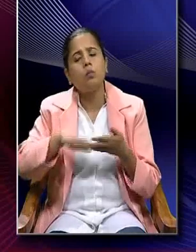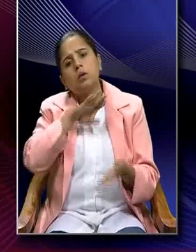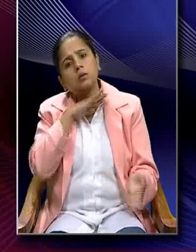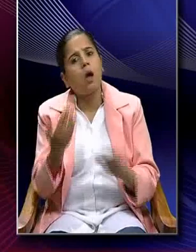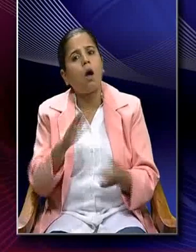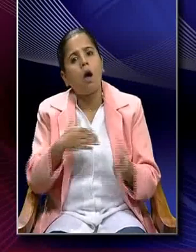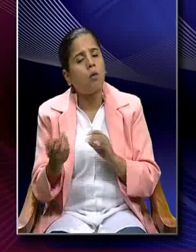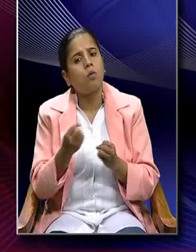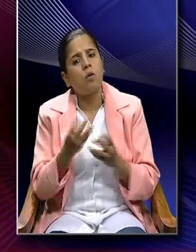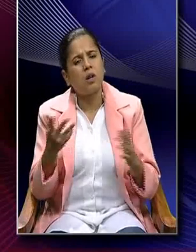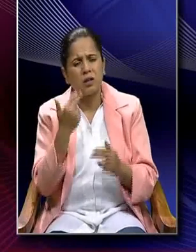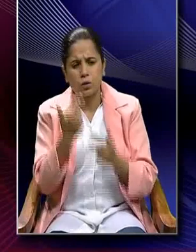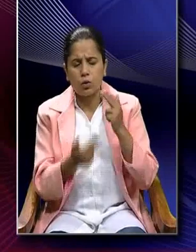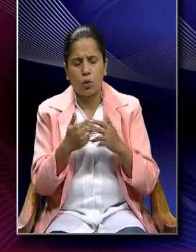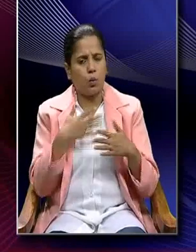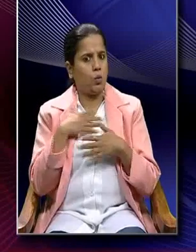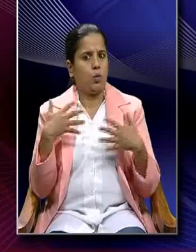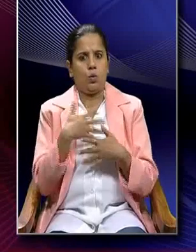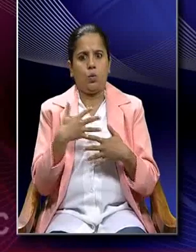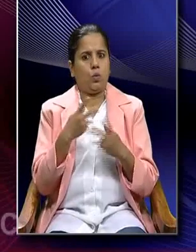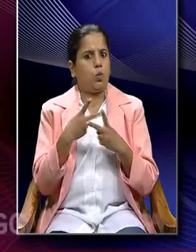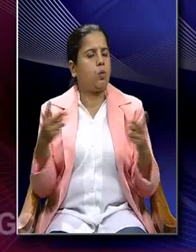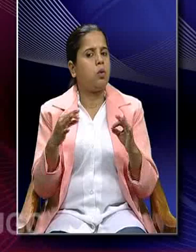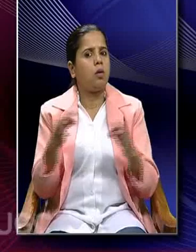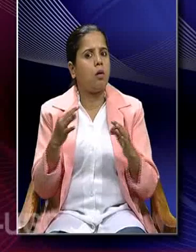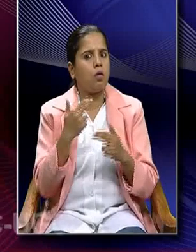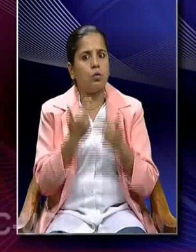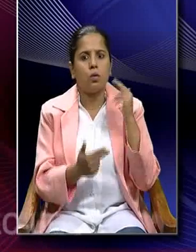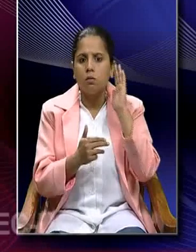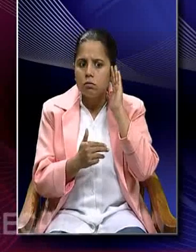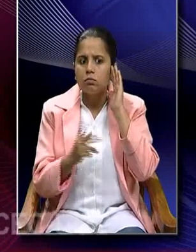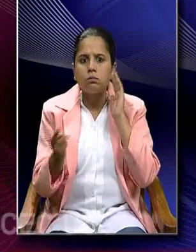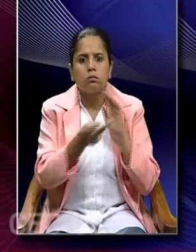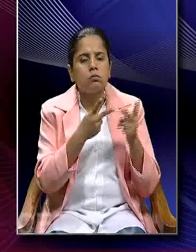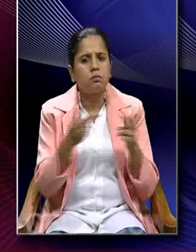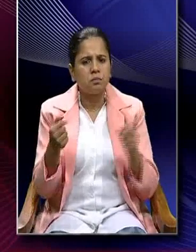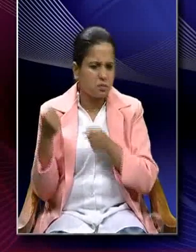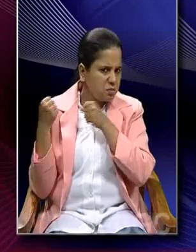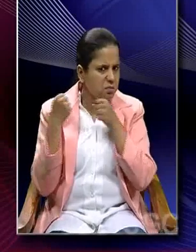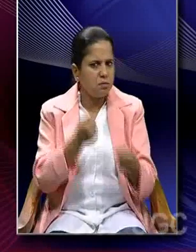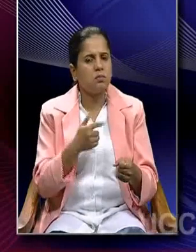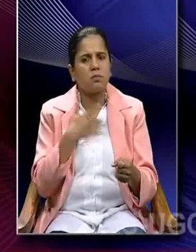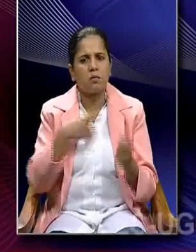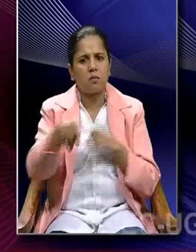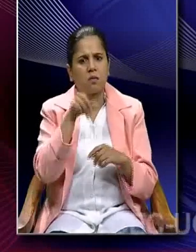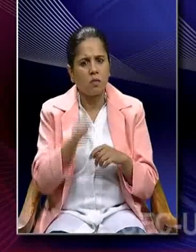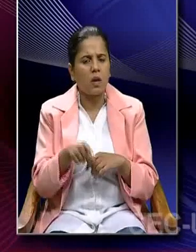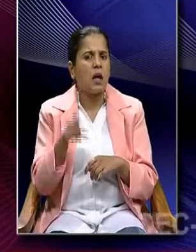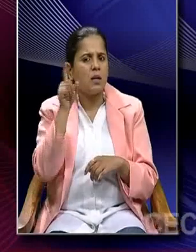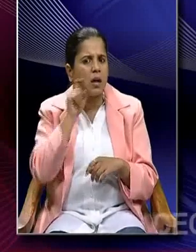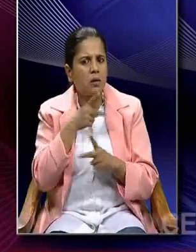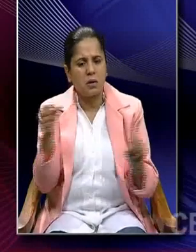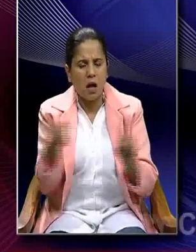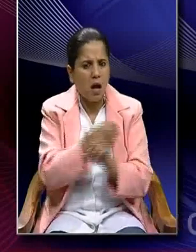also terrible stories about having a kind of forced sexual assault by the